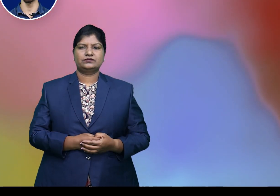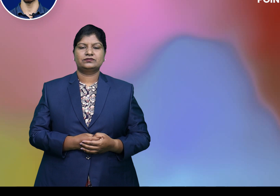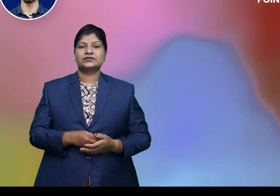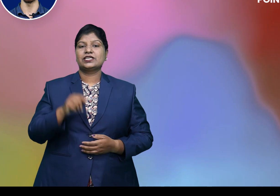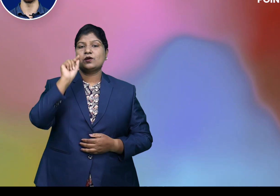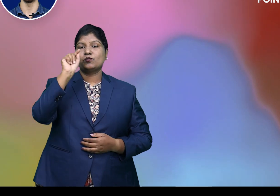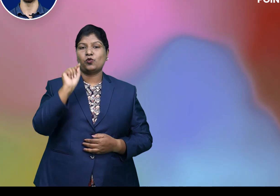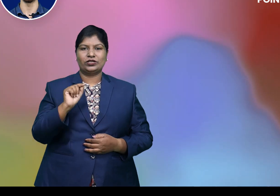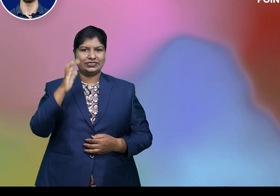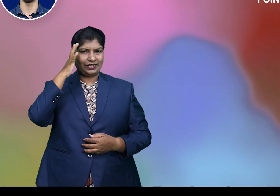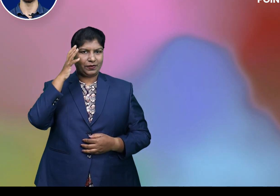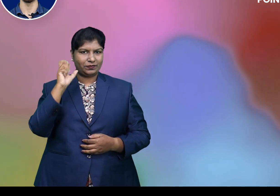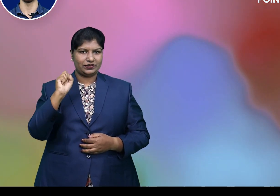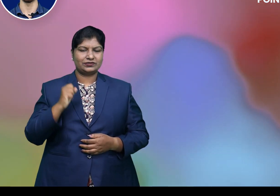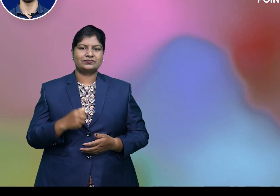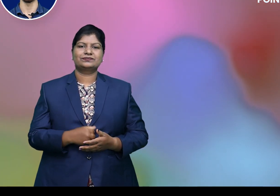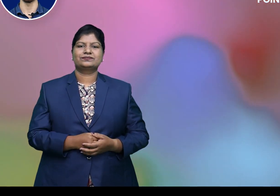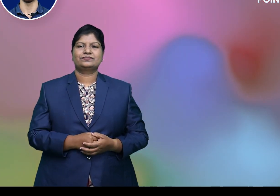Points to remember: